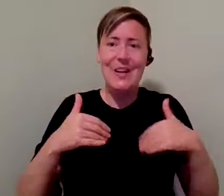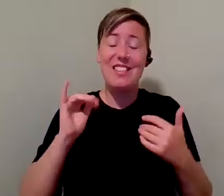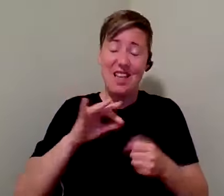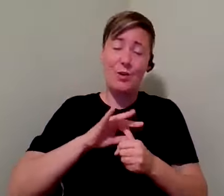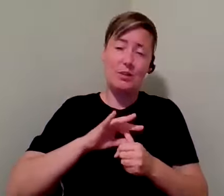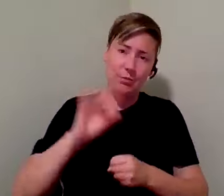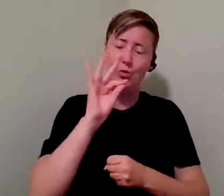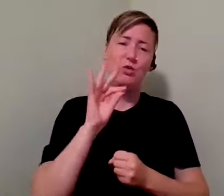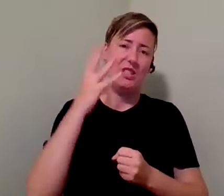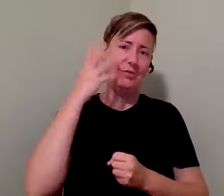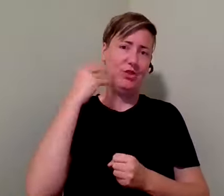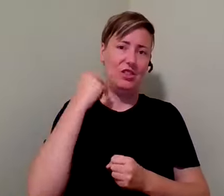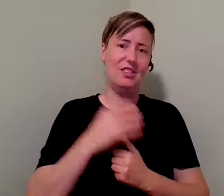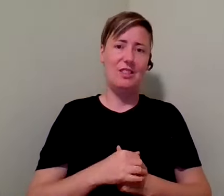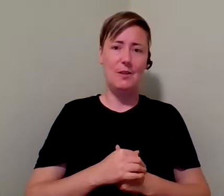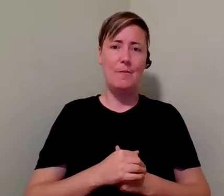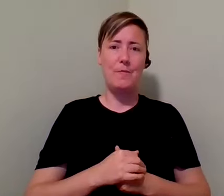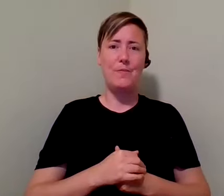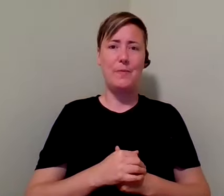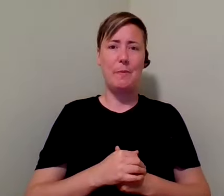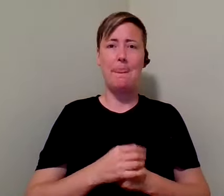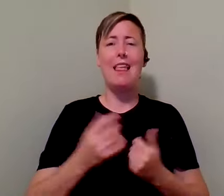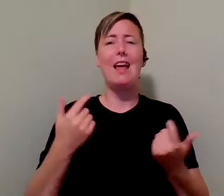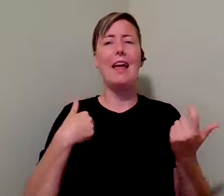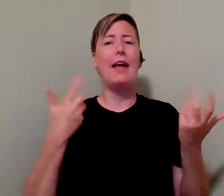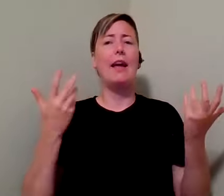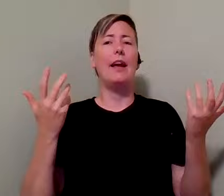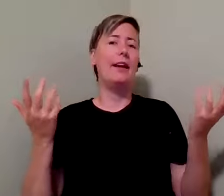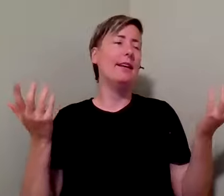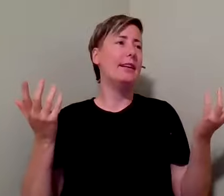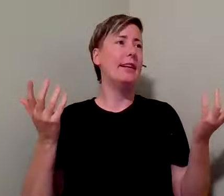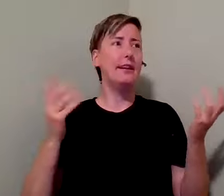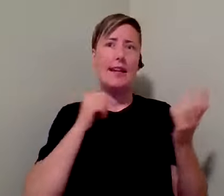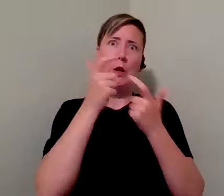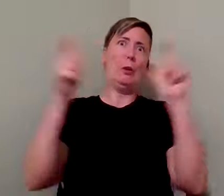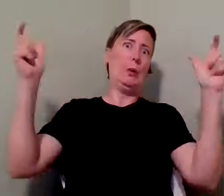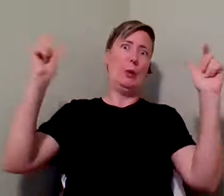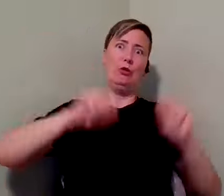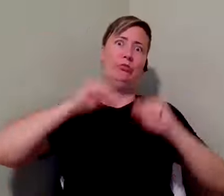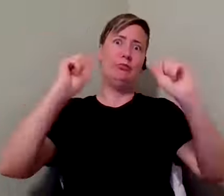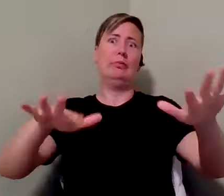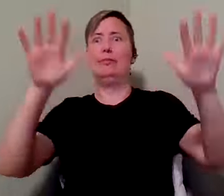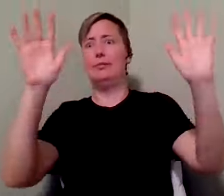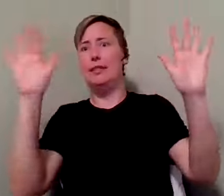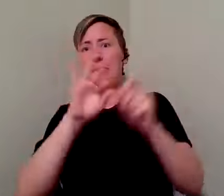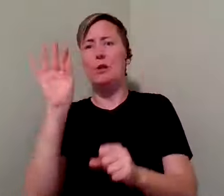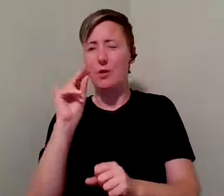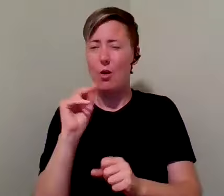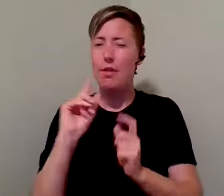experience. You know, I haven't had the bells and whistles. So, and then a year later, God sent me to the United States. I went back to school at